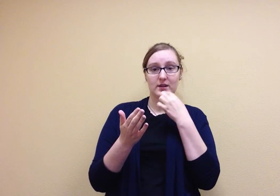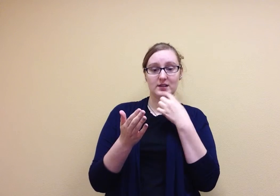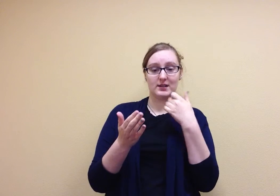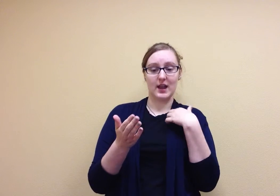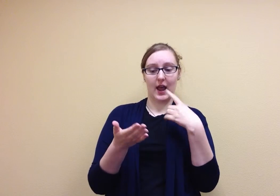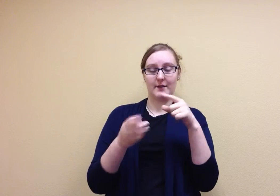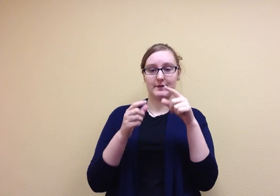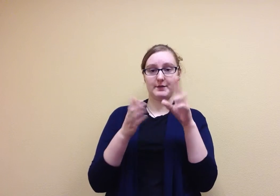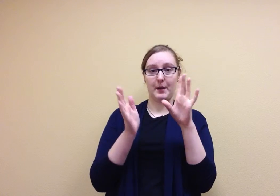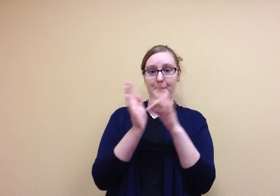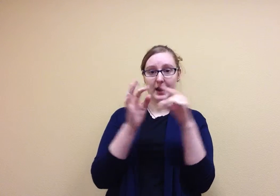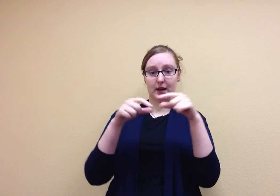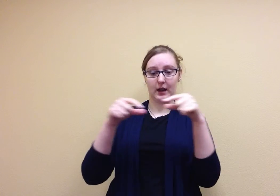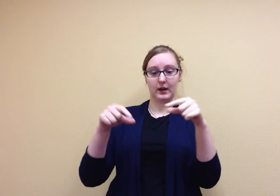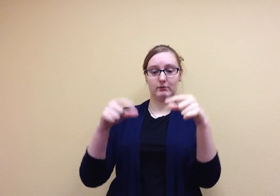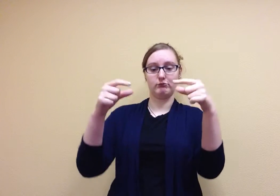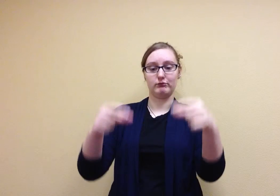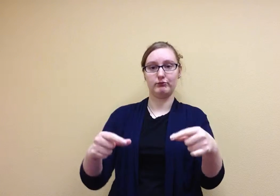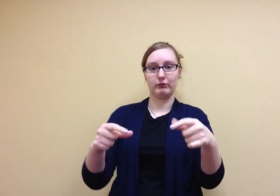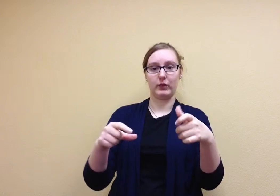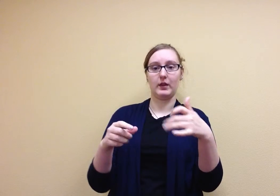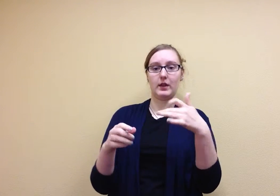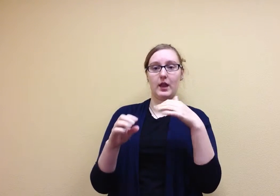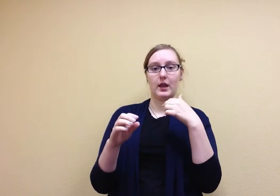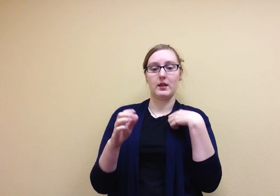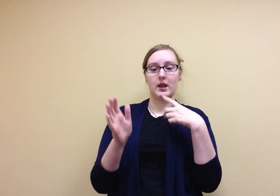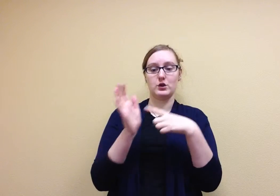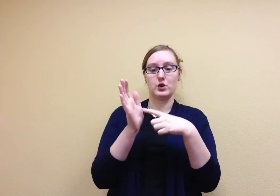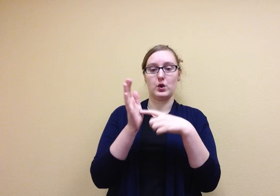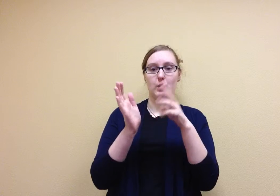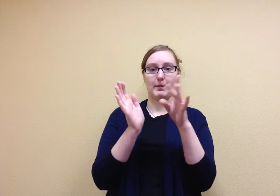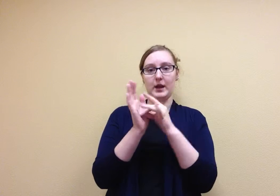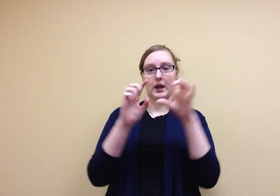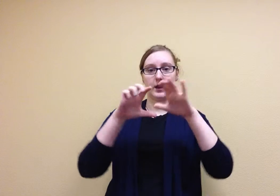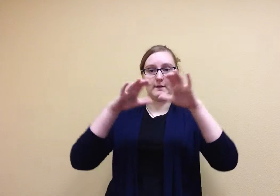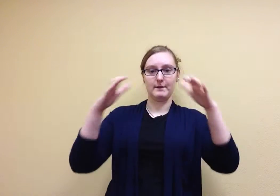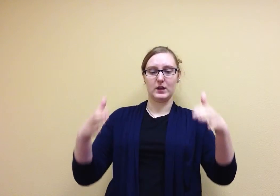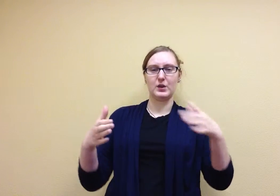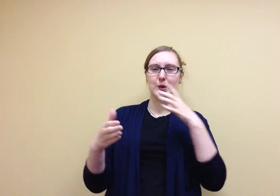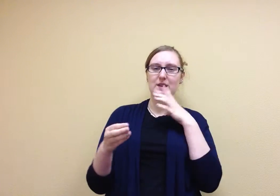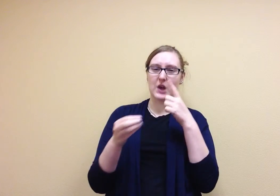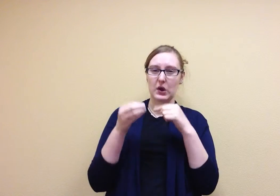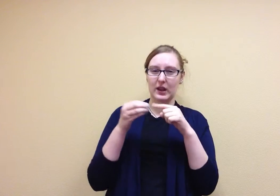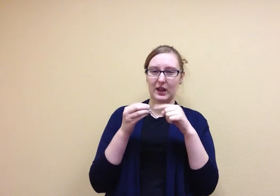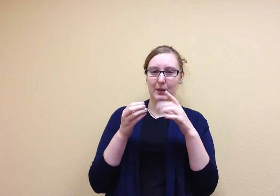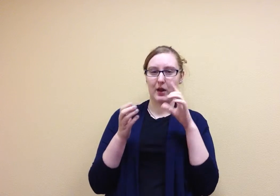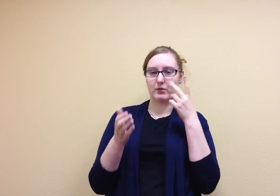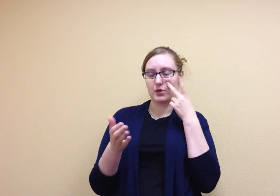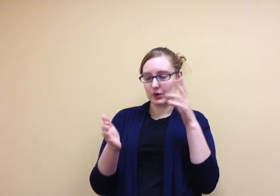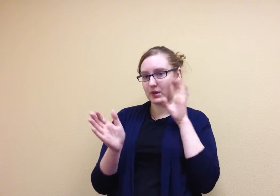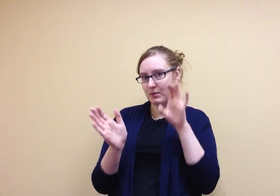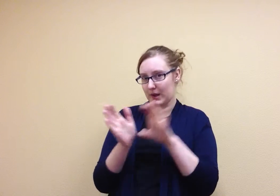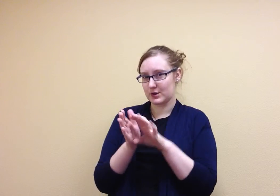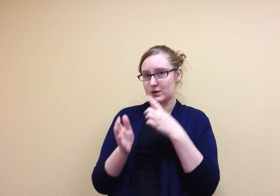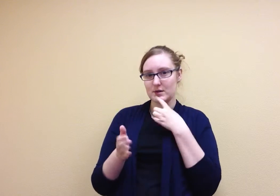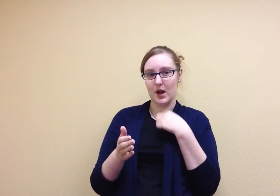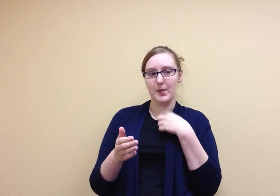showed you a magnetic field. What are they talking about? When you look at the picture, can somebody tell me, what are they saying when they